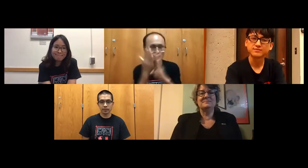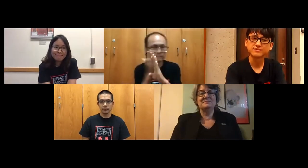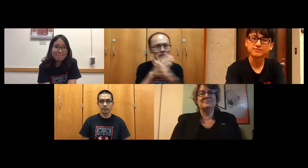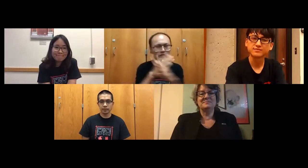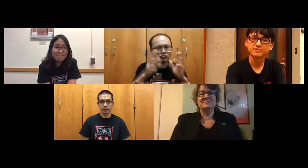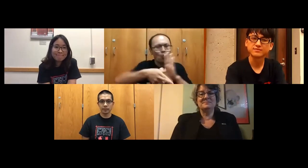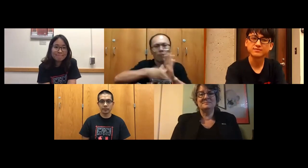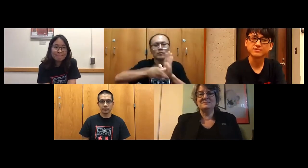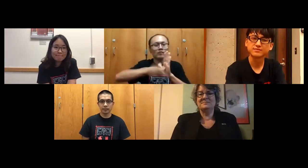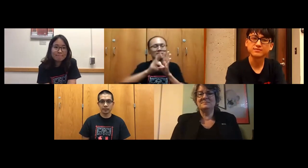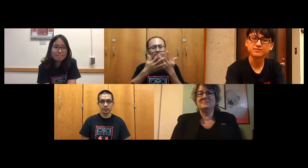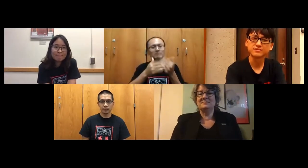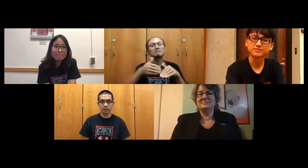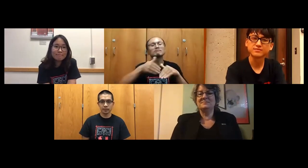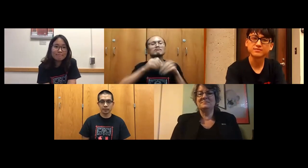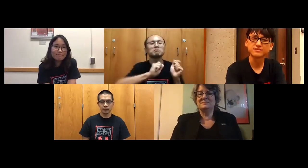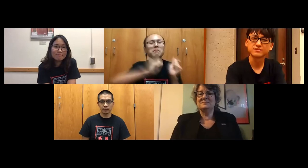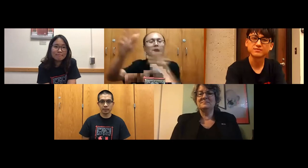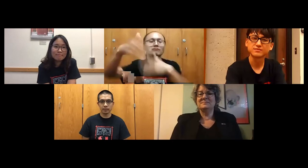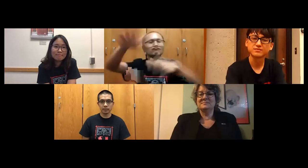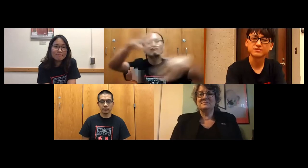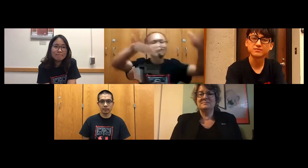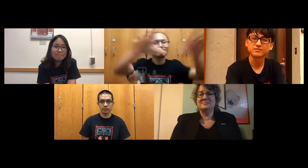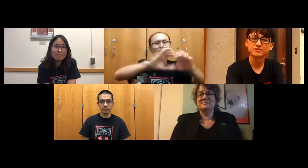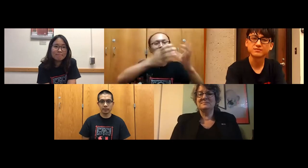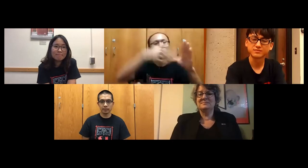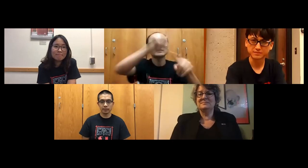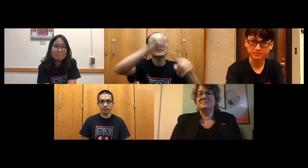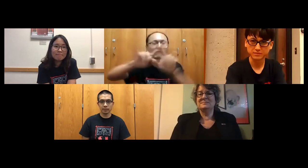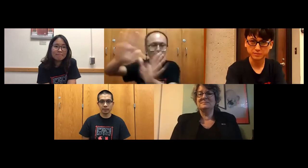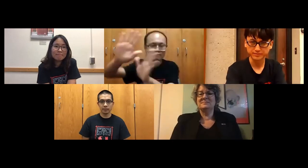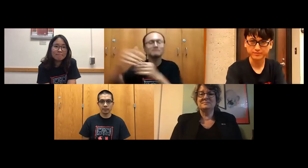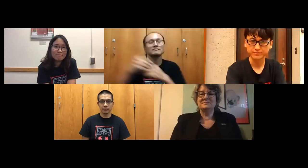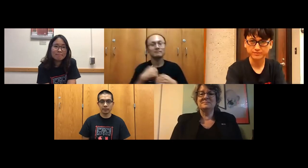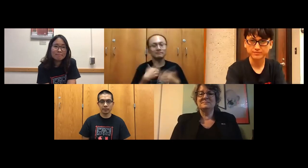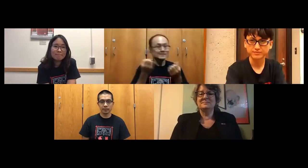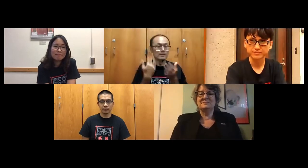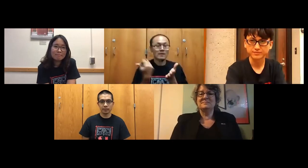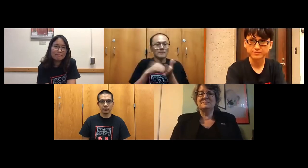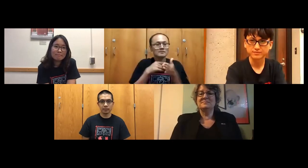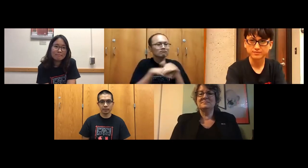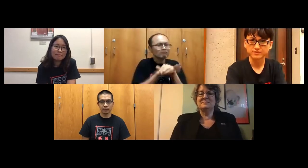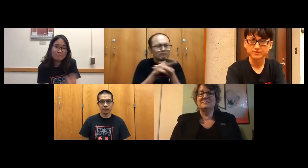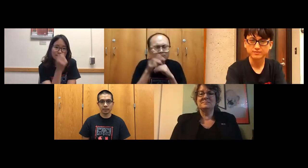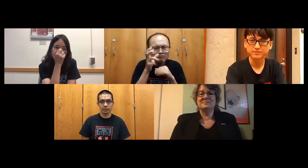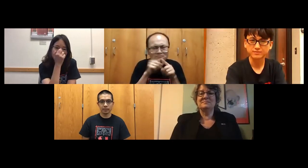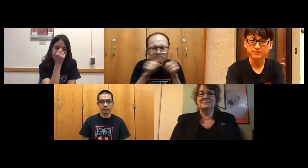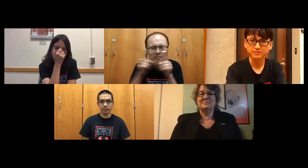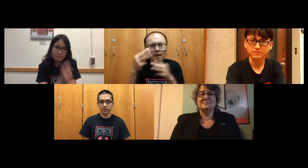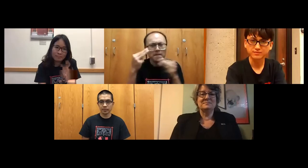vocabulary, and then they were doing, you know, like they would review some words and then go back to playing. And again, I went